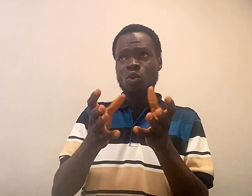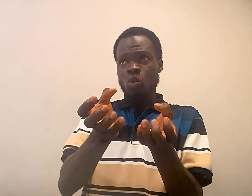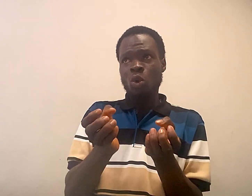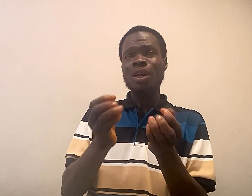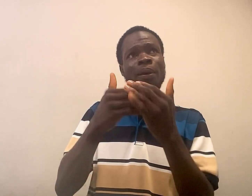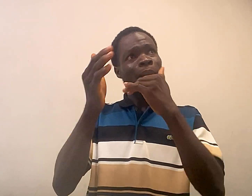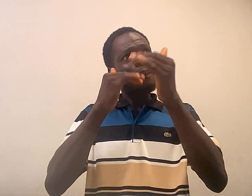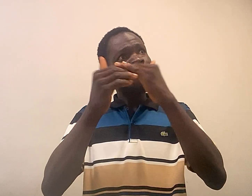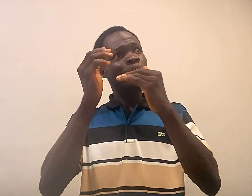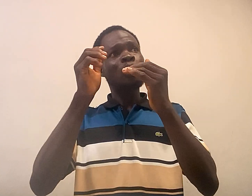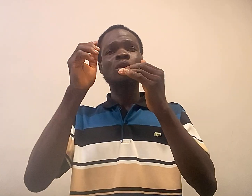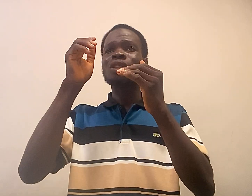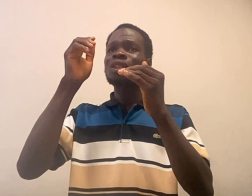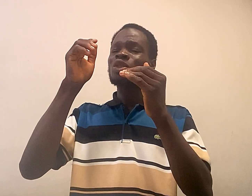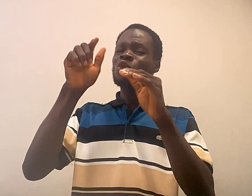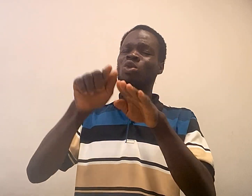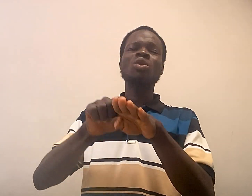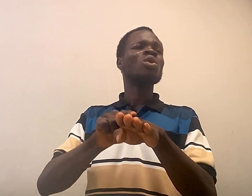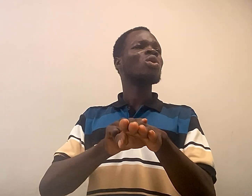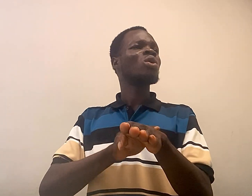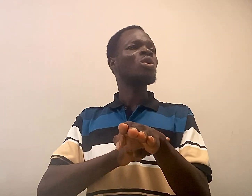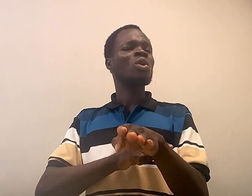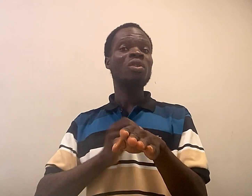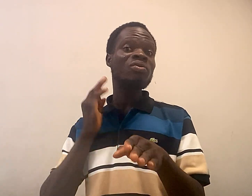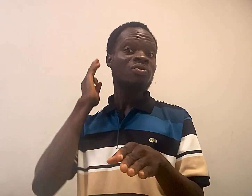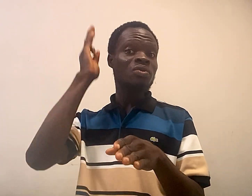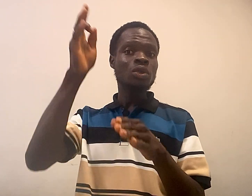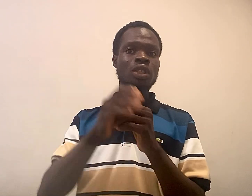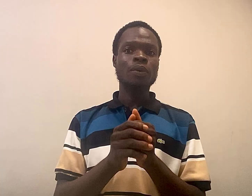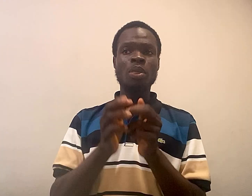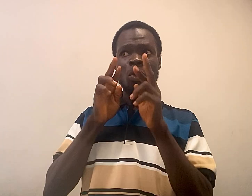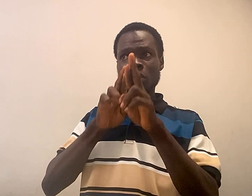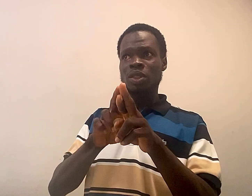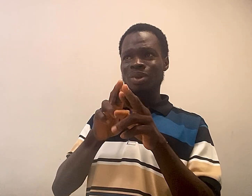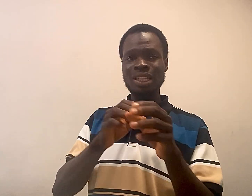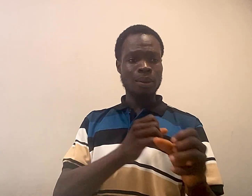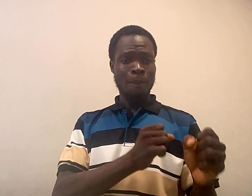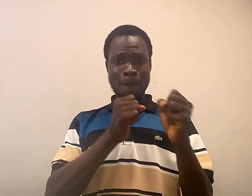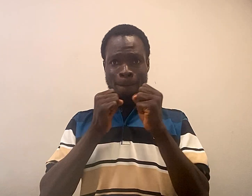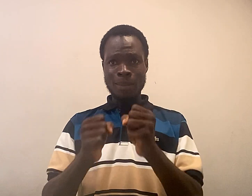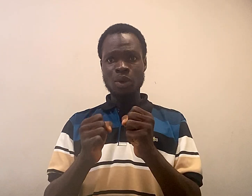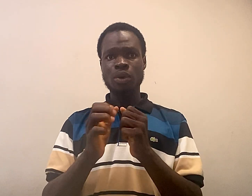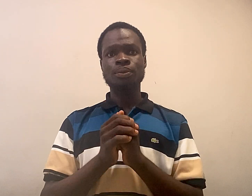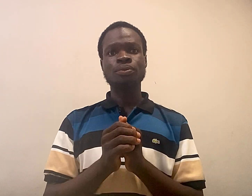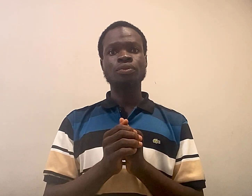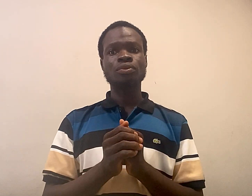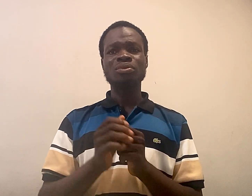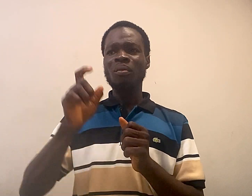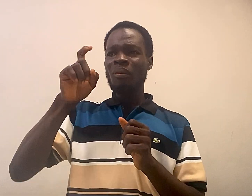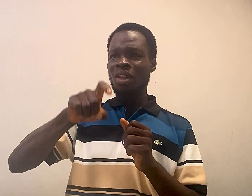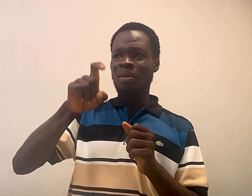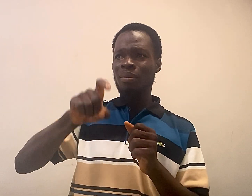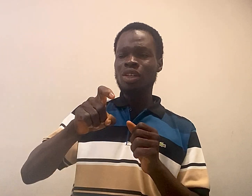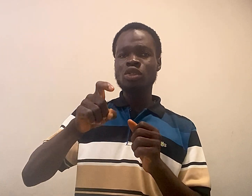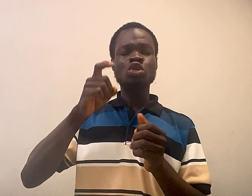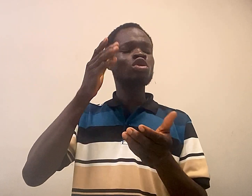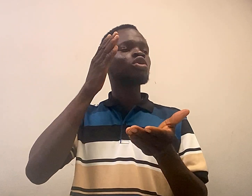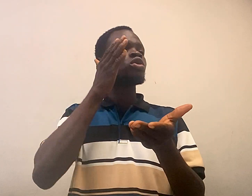if you want power, respect, legacy, then you must stop being emotional.